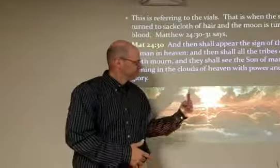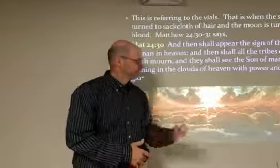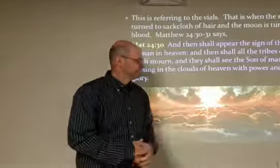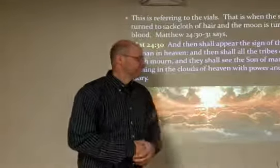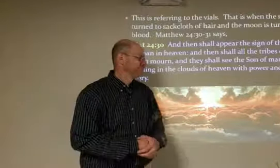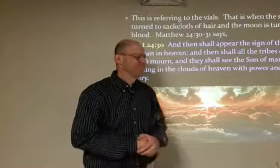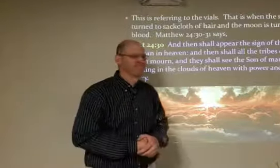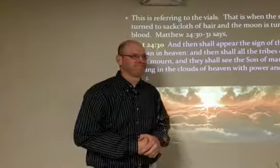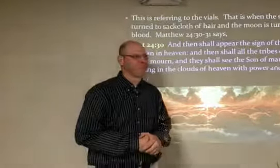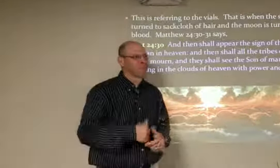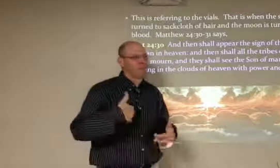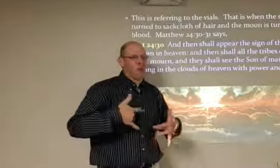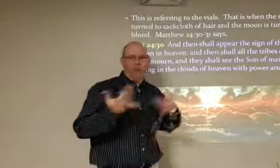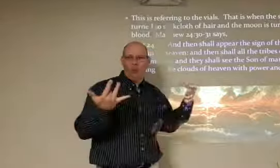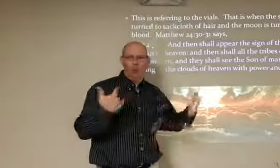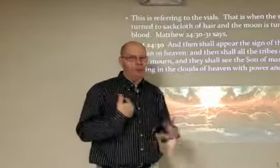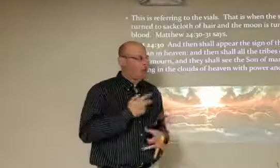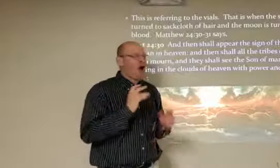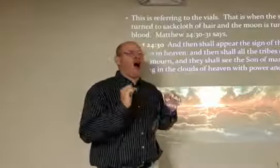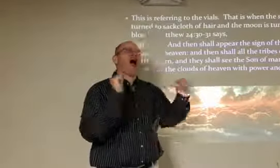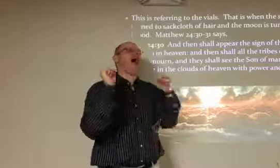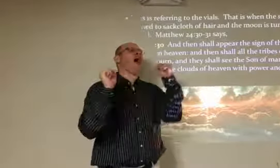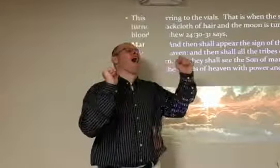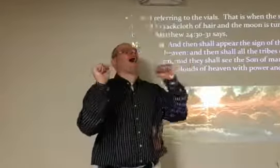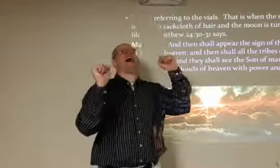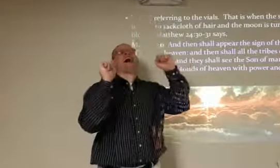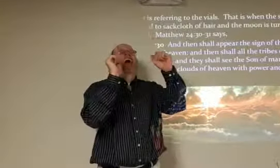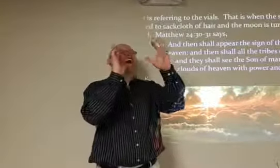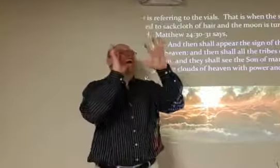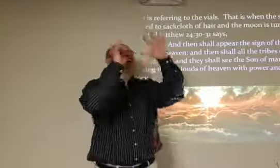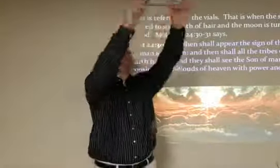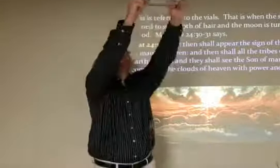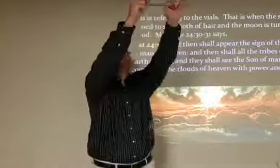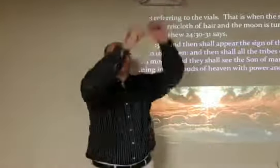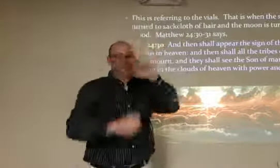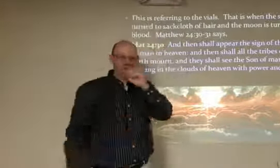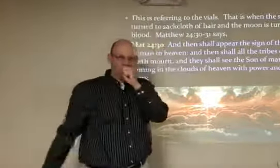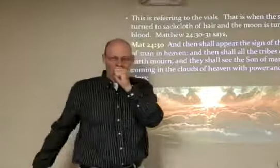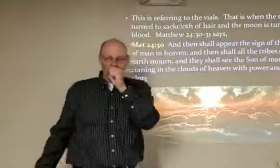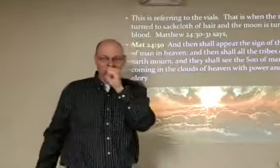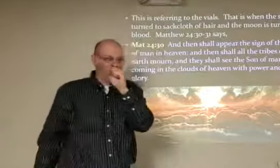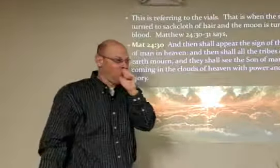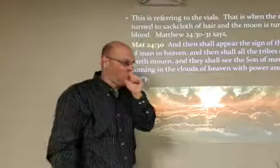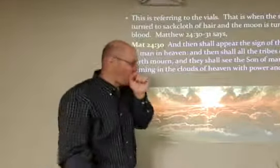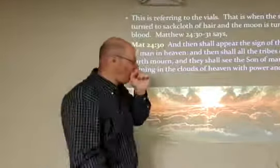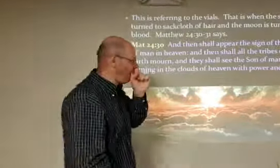Jesus is coming. I'm going to be thrilled. I'm going to pray. I'm going to be so